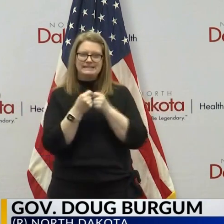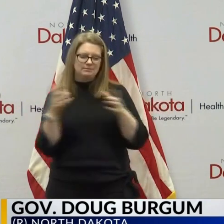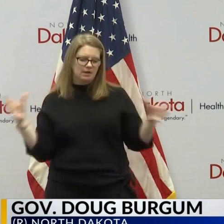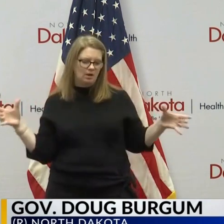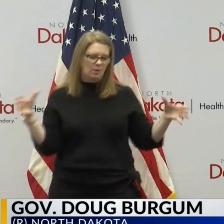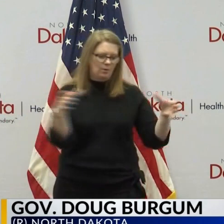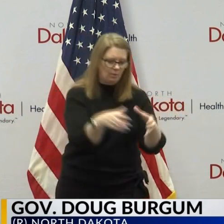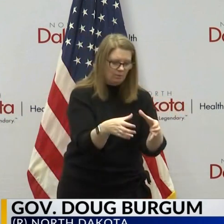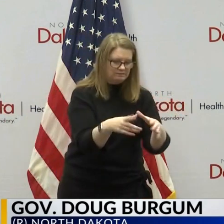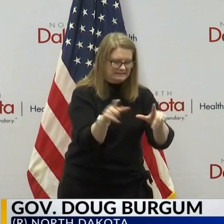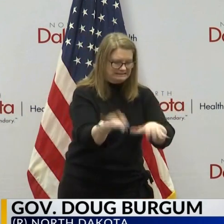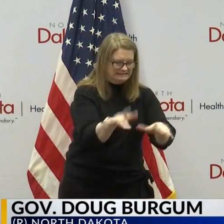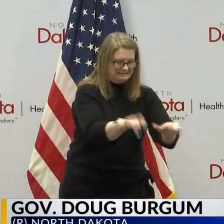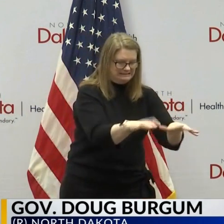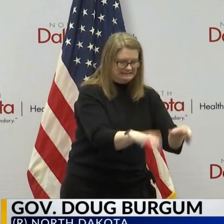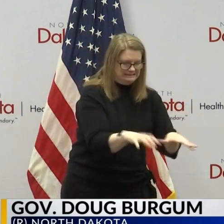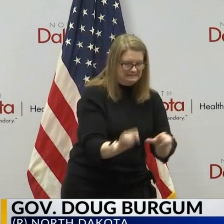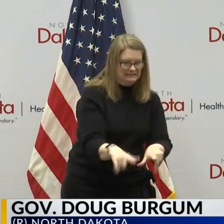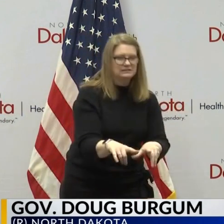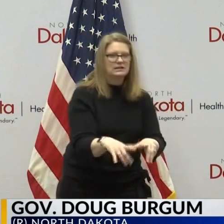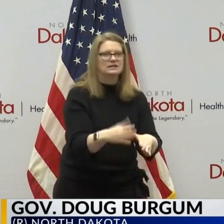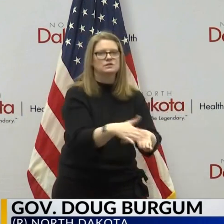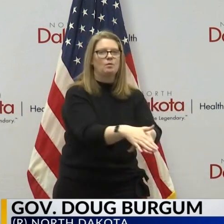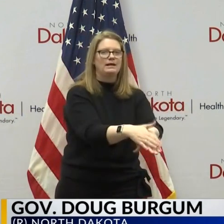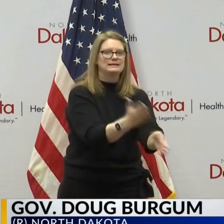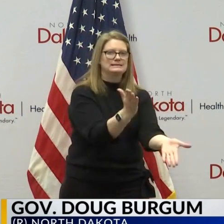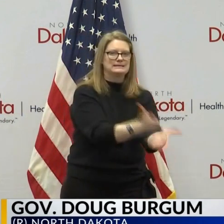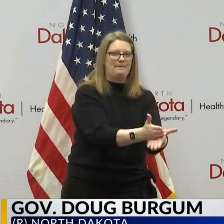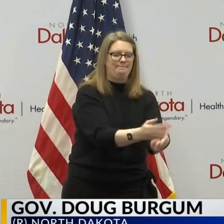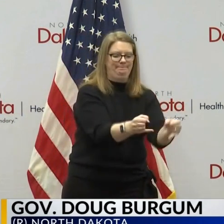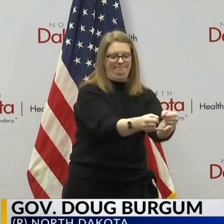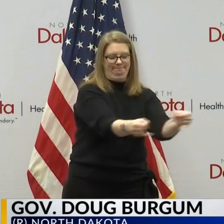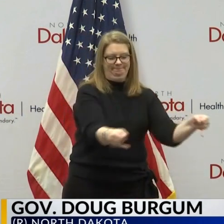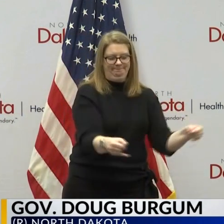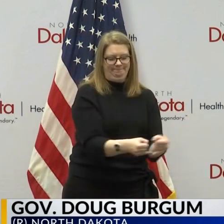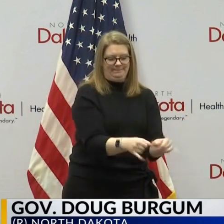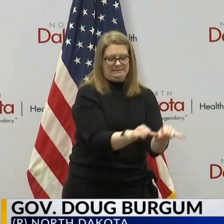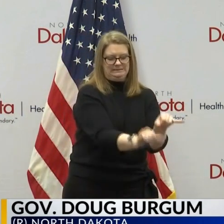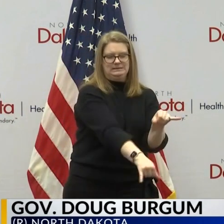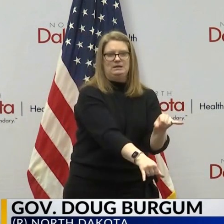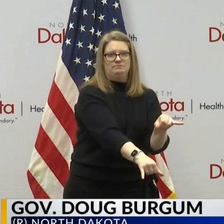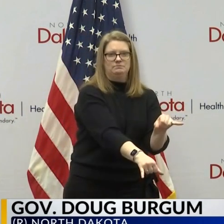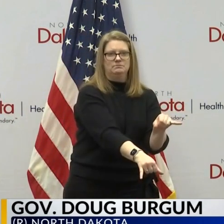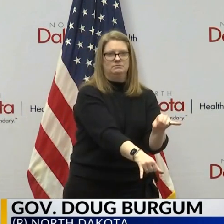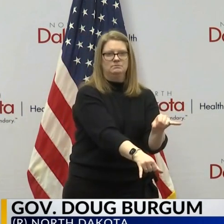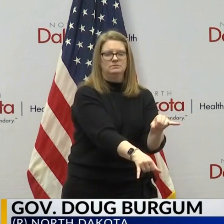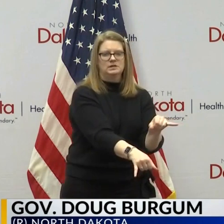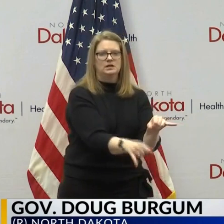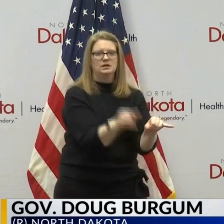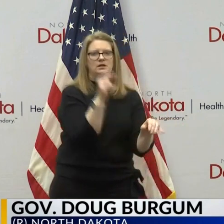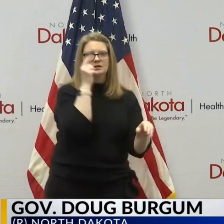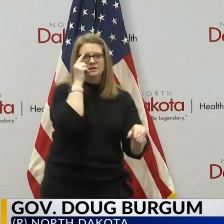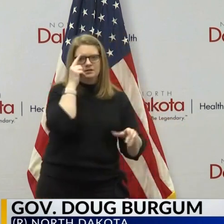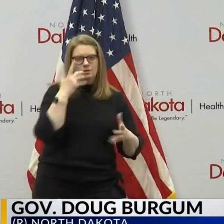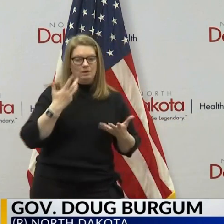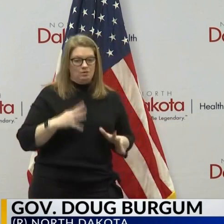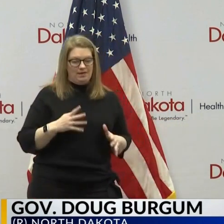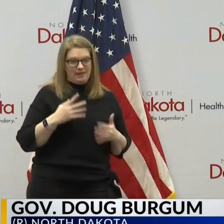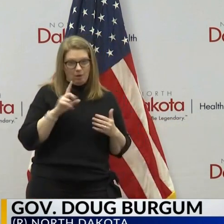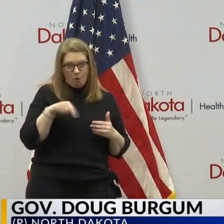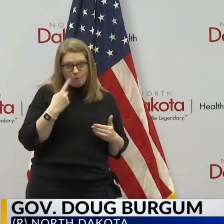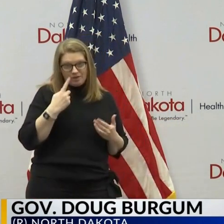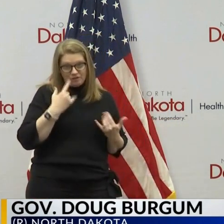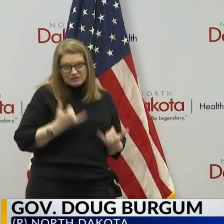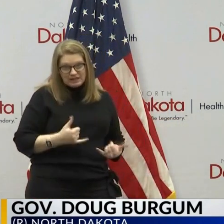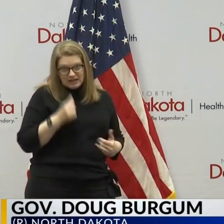blow into a huge prairie fire. We want to contain it, and that's a skill set that we have, not just for today or tomorrow, but that's something